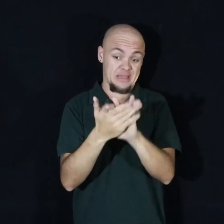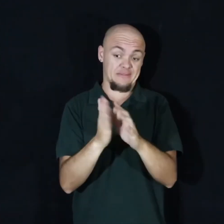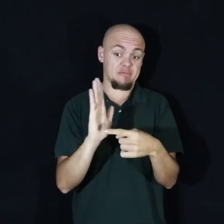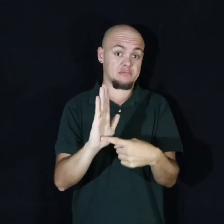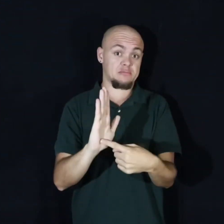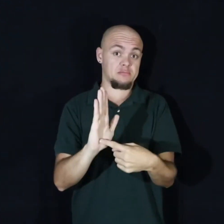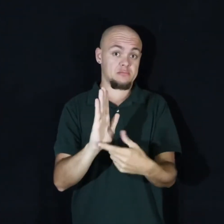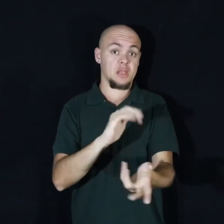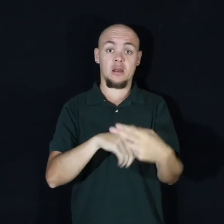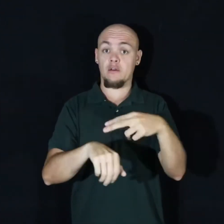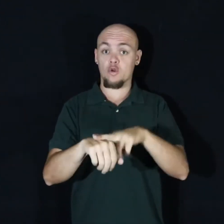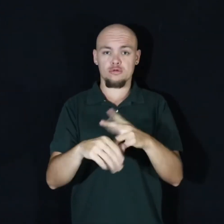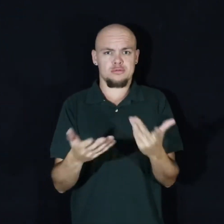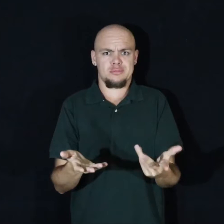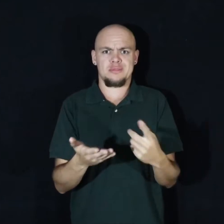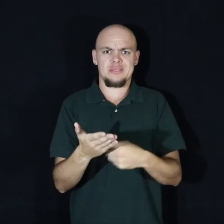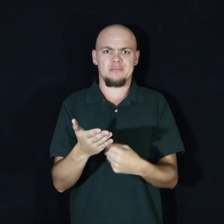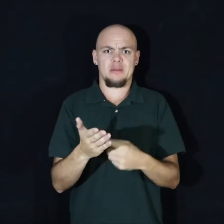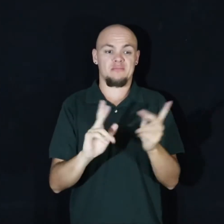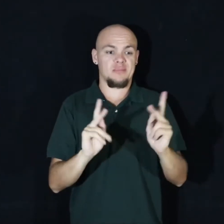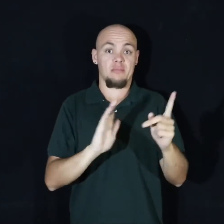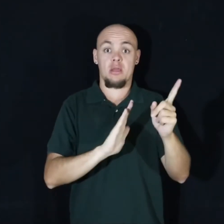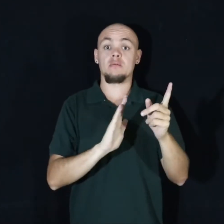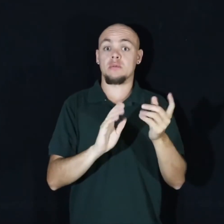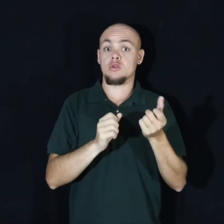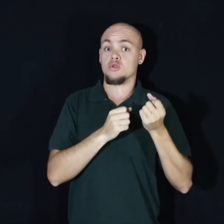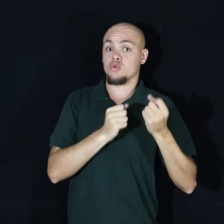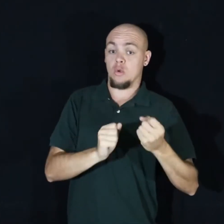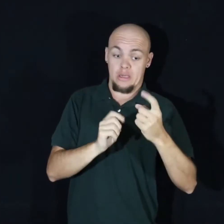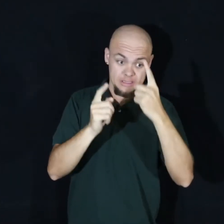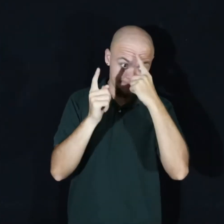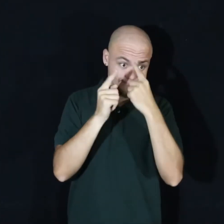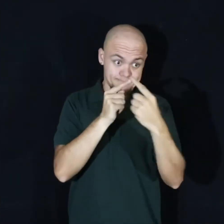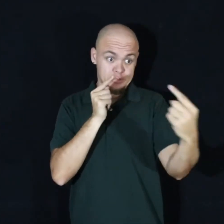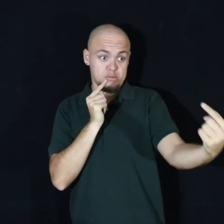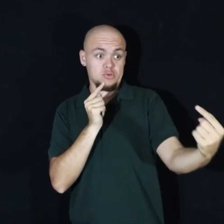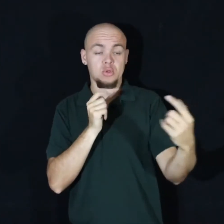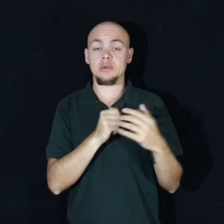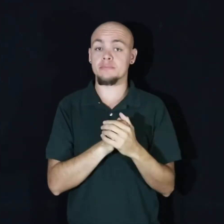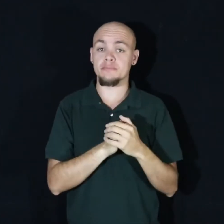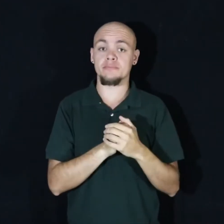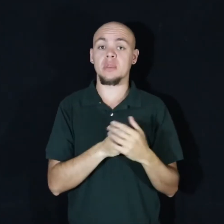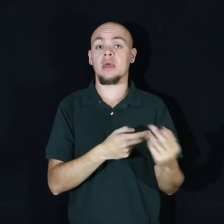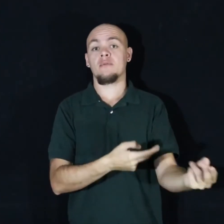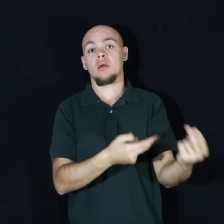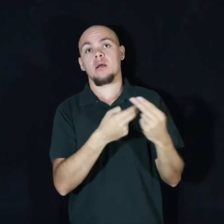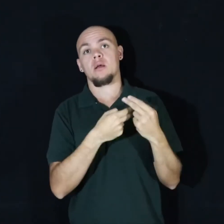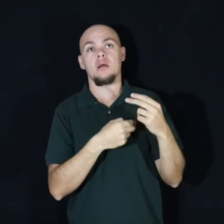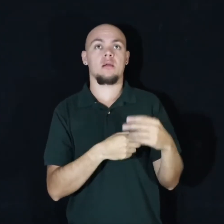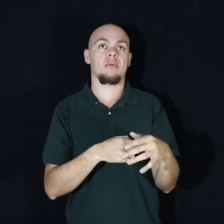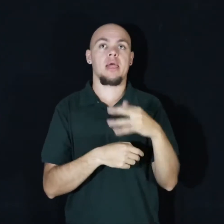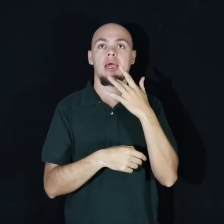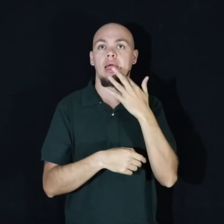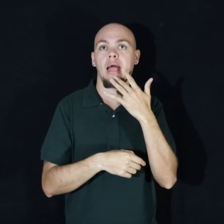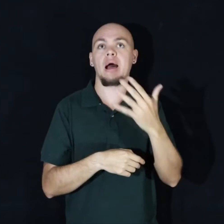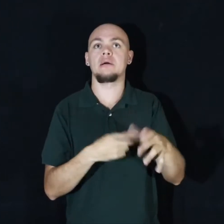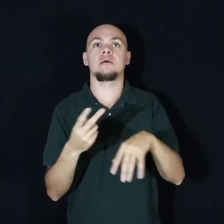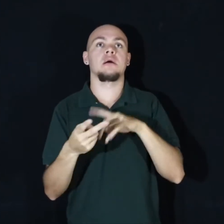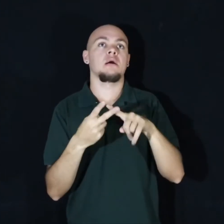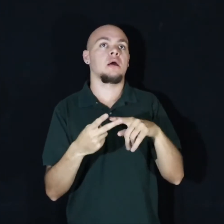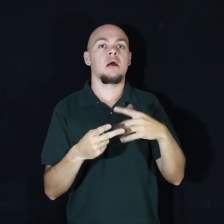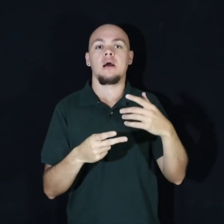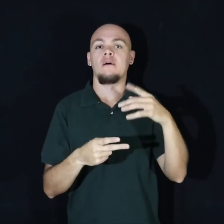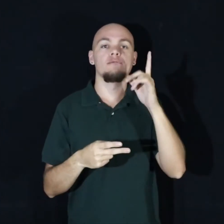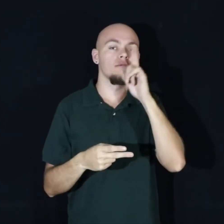and I say, this is what I believe. And of course, sometimes some people very strongly disagree with me. I've been